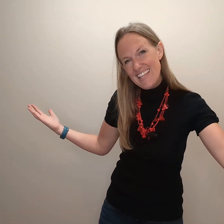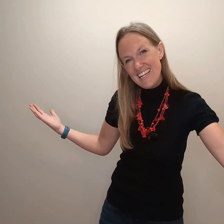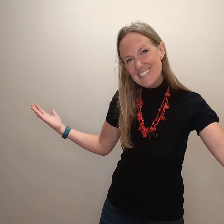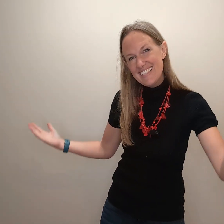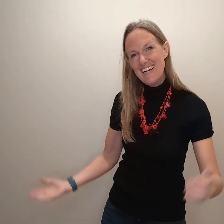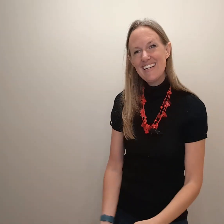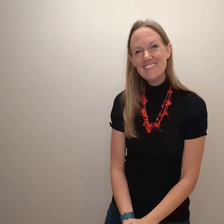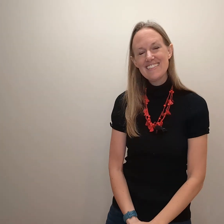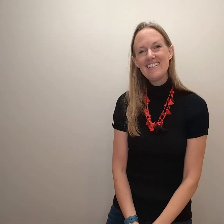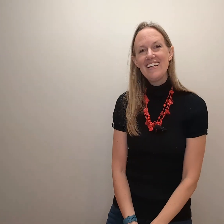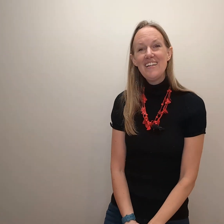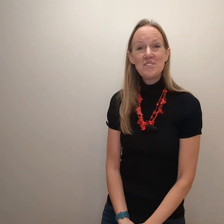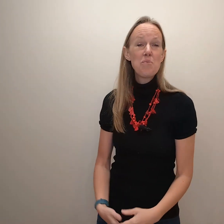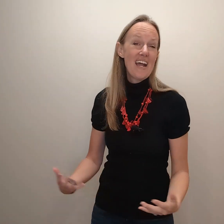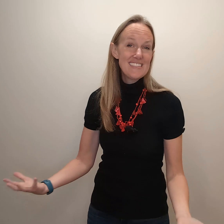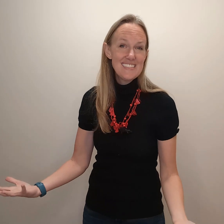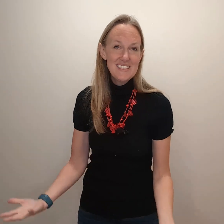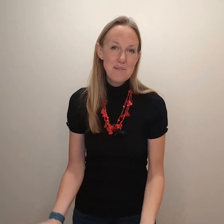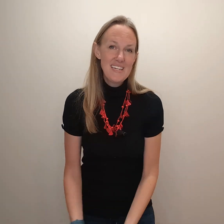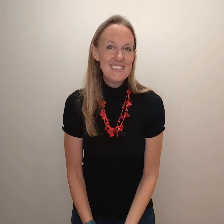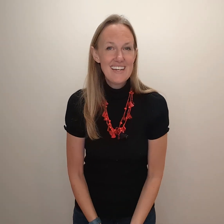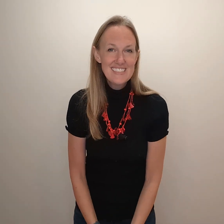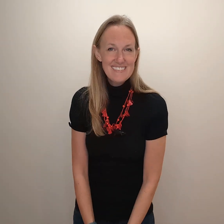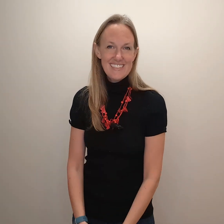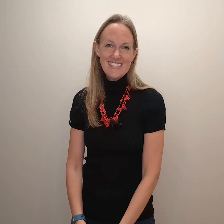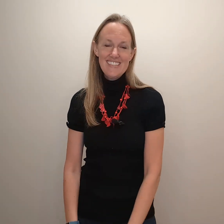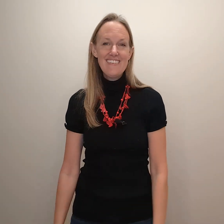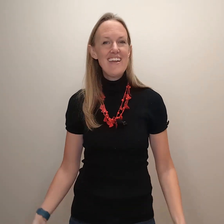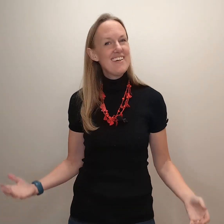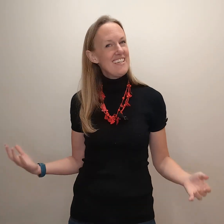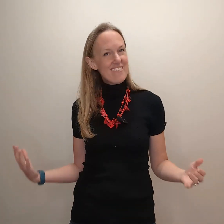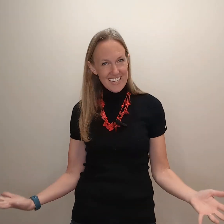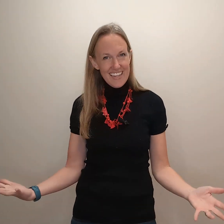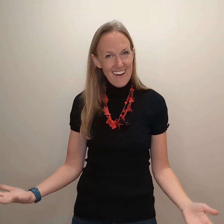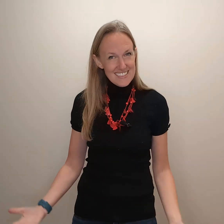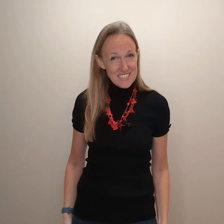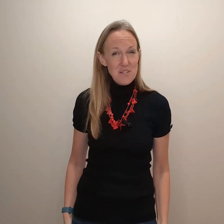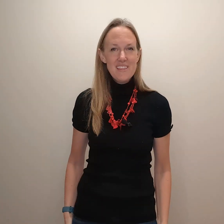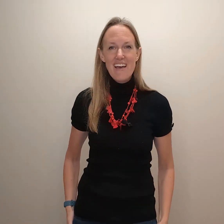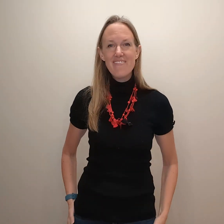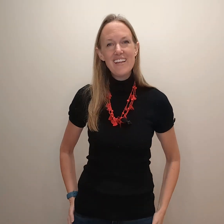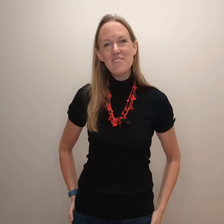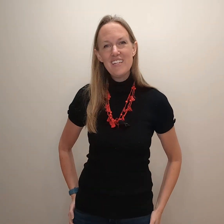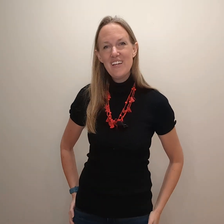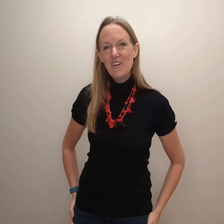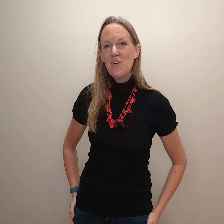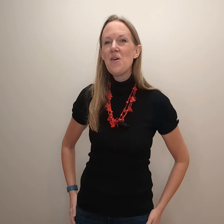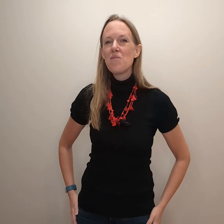And that's it, guys. So practice this as many times as you need to. And when you're ready, I'll see you in that final video when